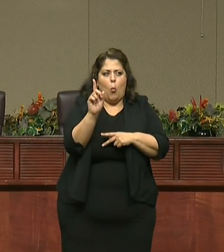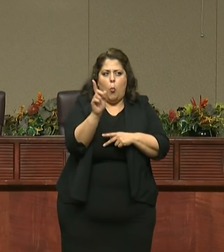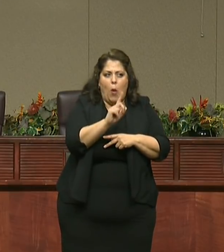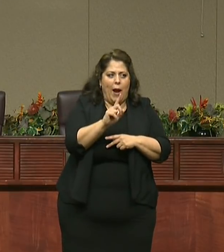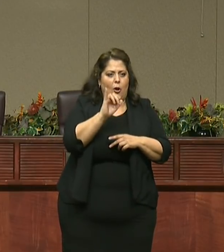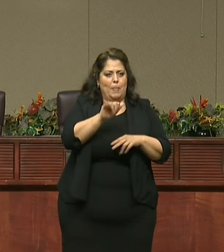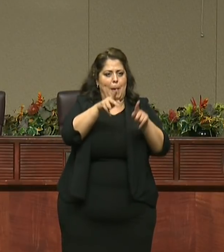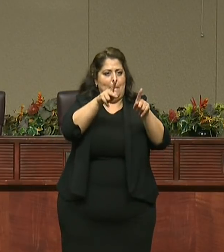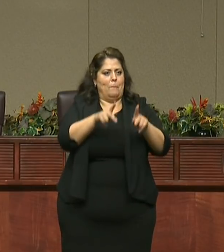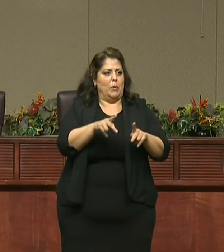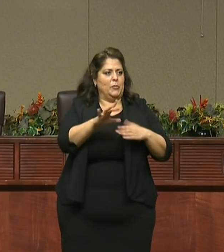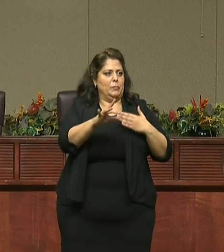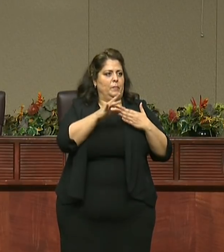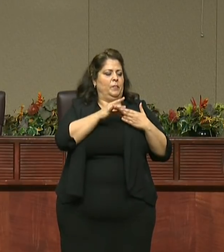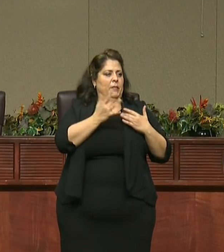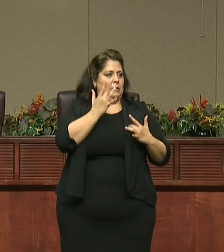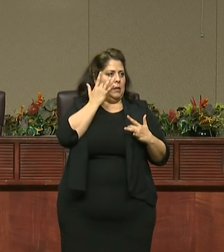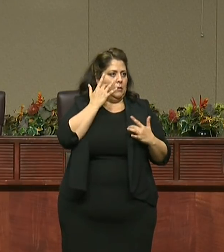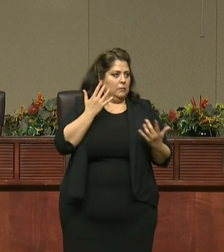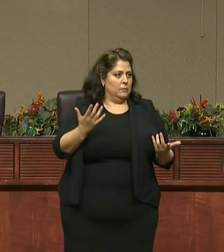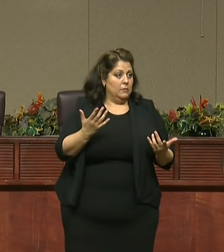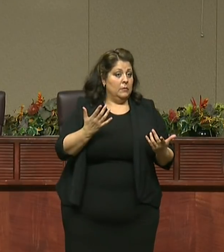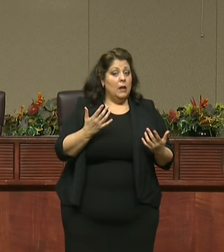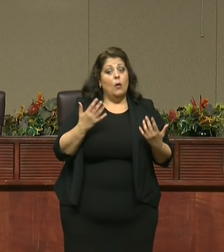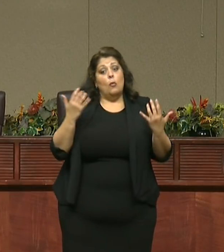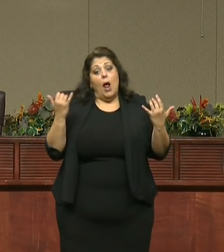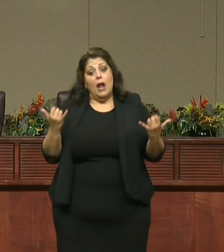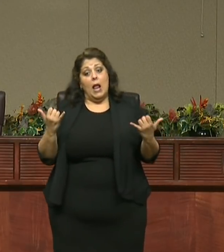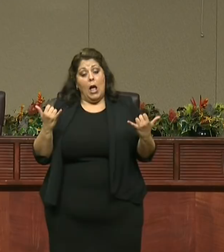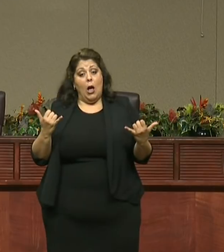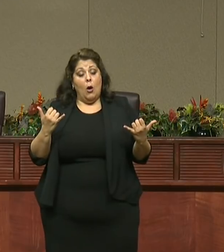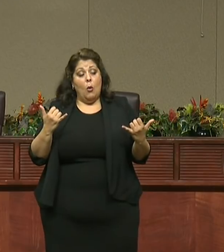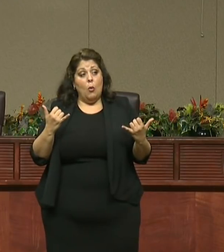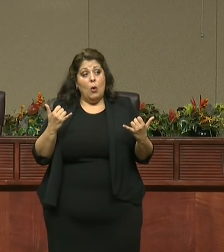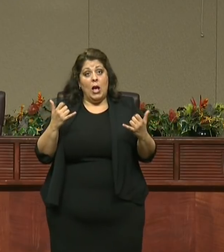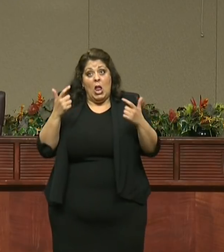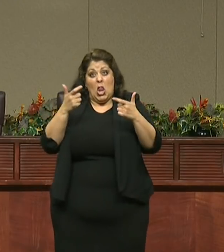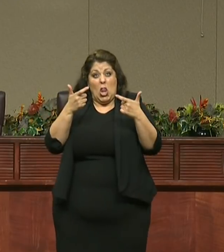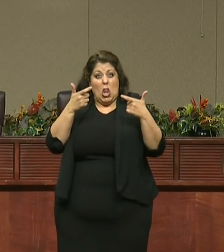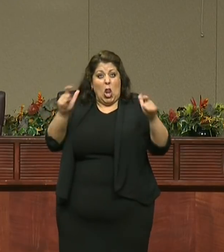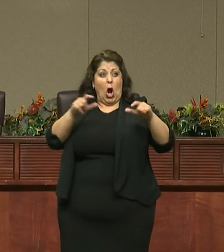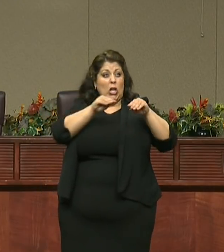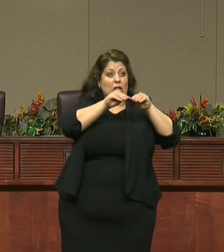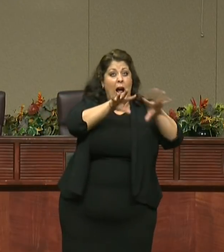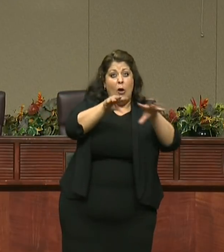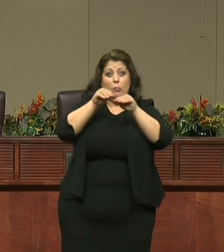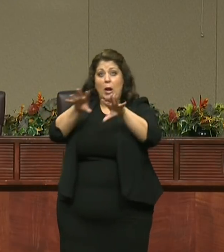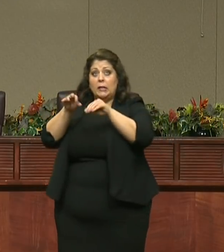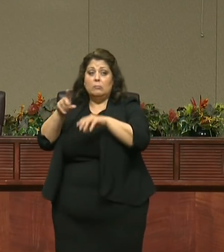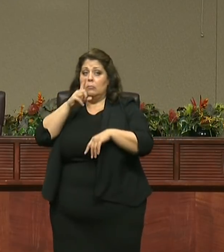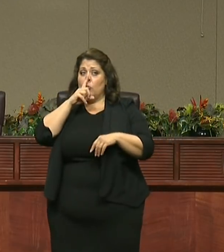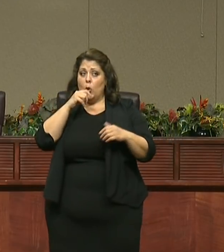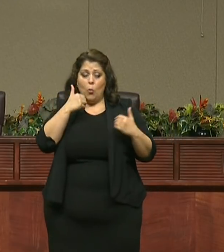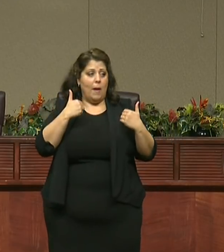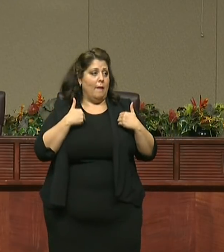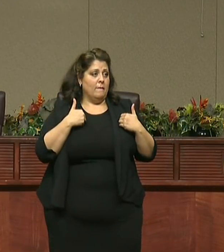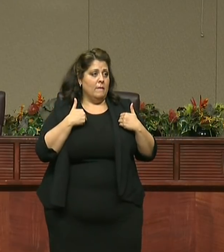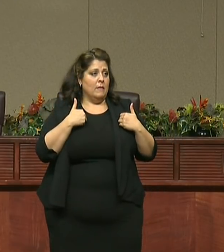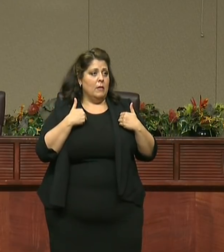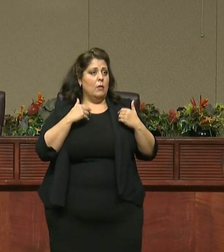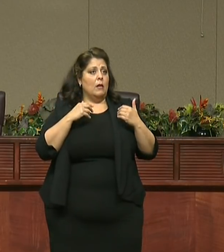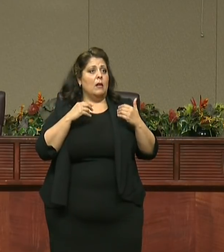don't have, right now that I know, larger outbreaks going on. So we have a lot of community